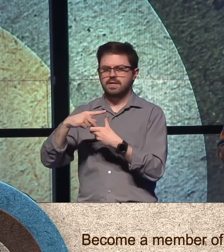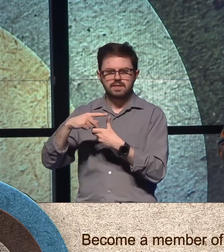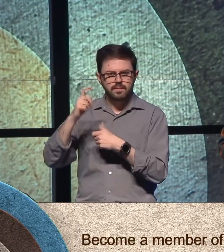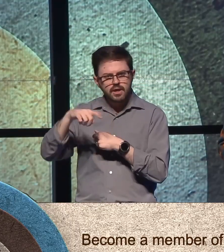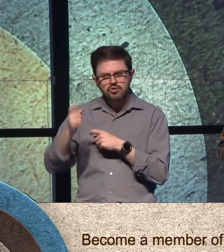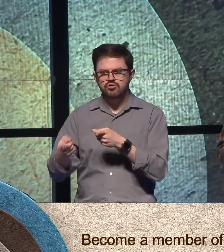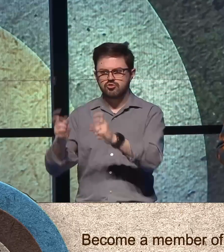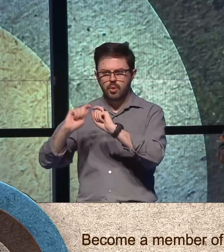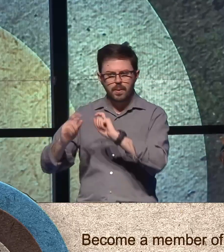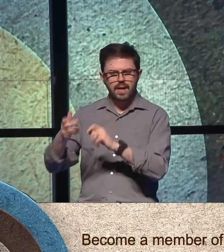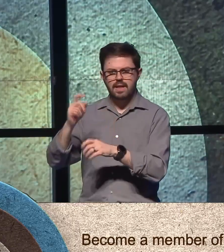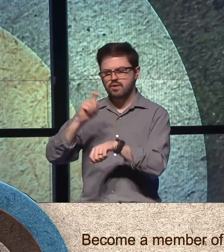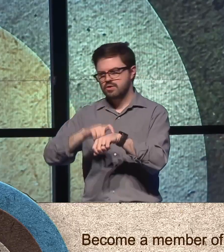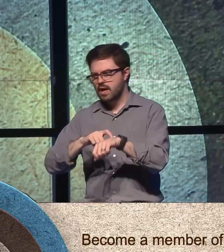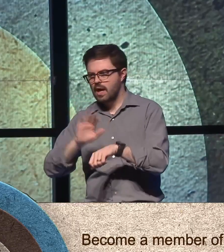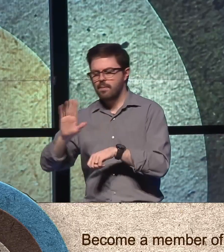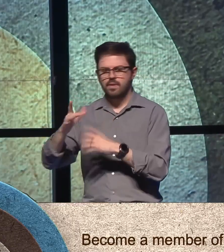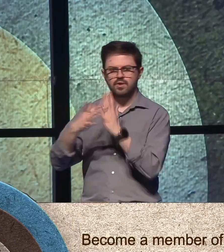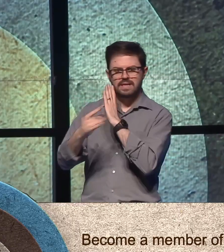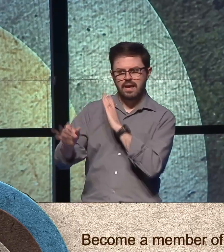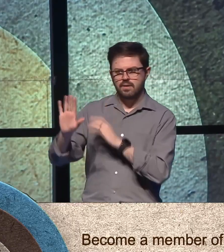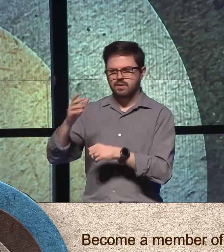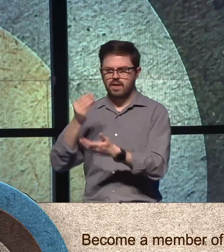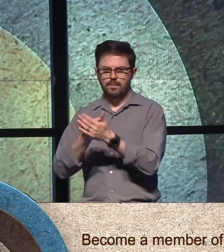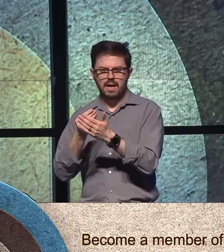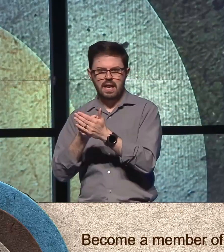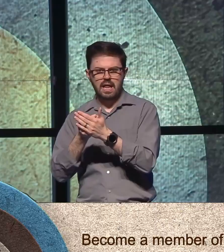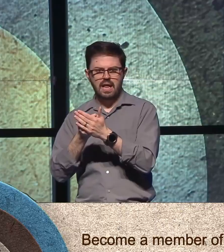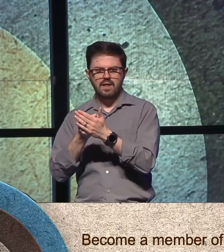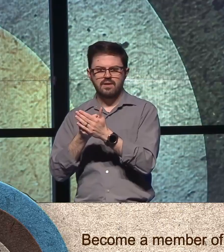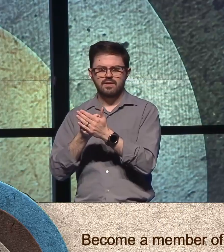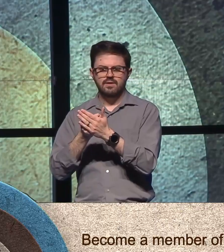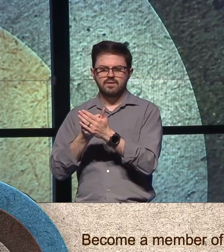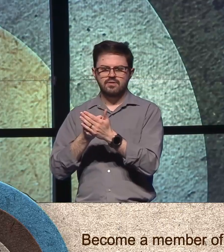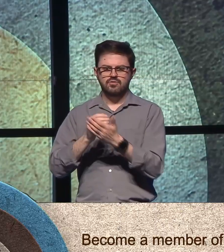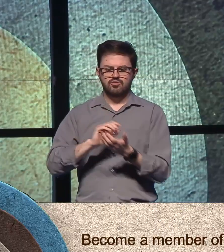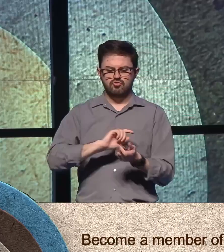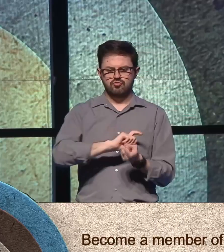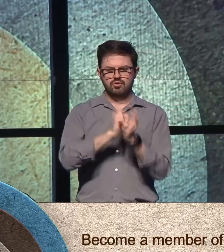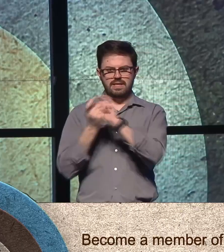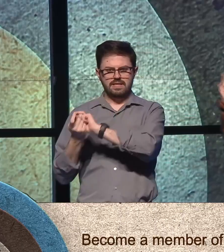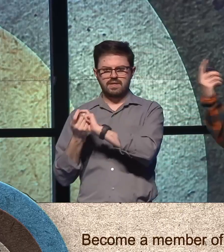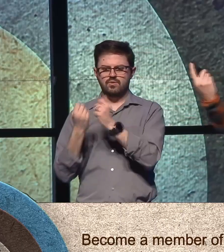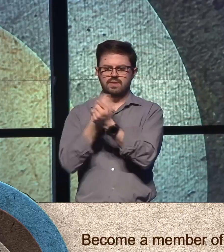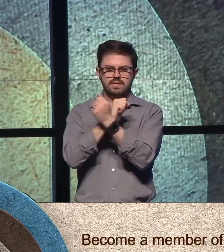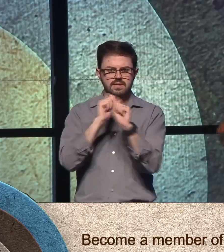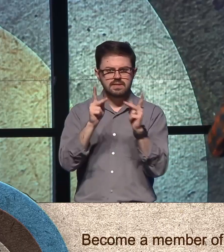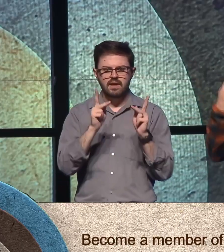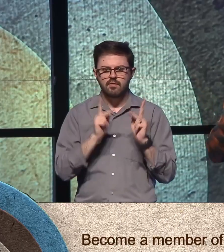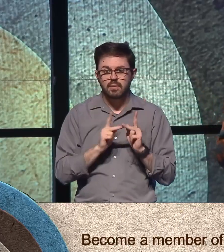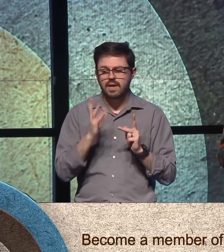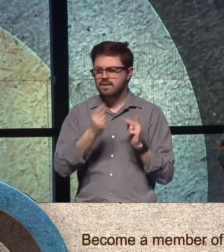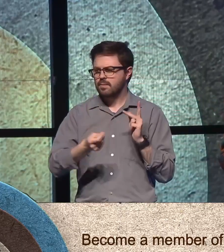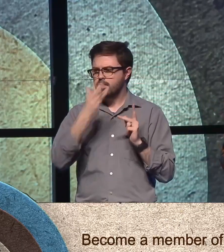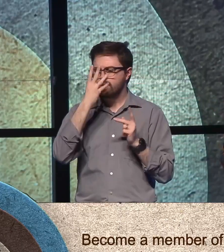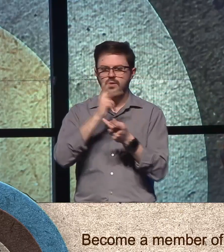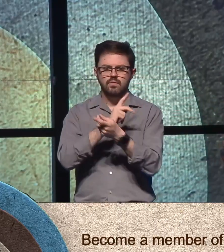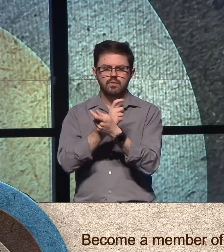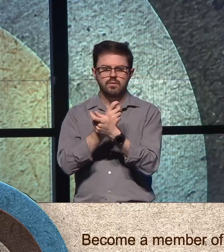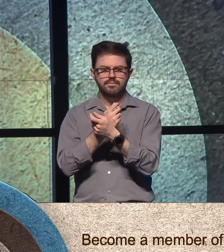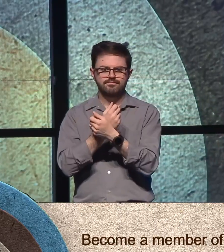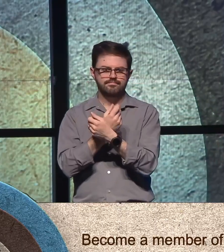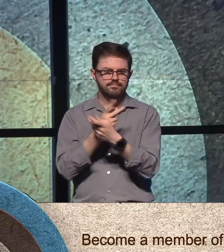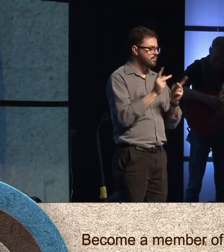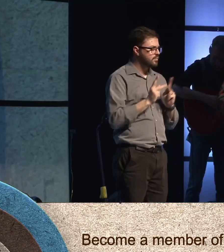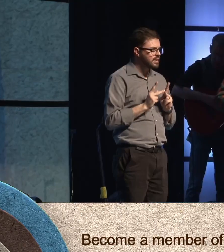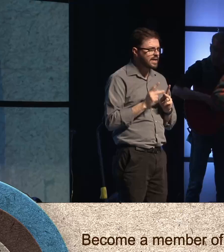time, talent, and treasure to make this space safe, to make this space beautiful, to share one another's burdens, to share the burdens that